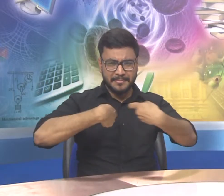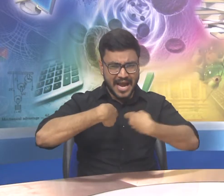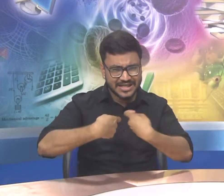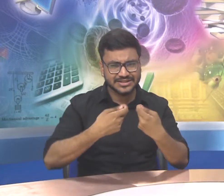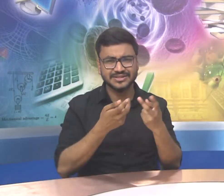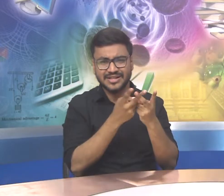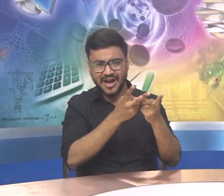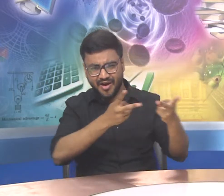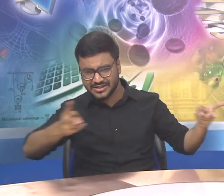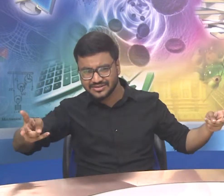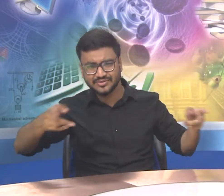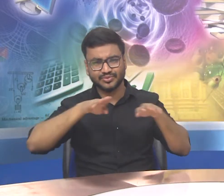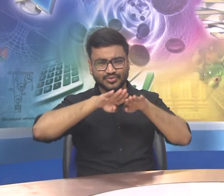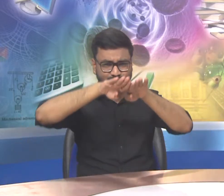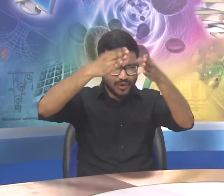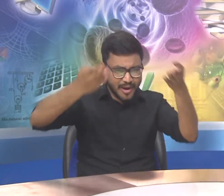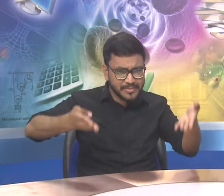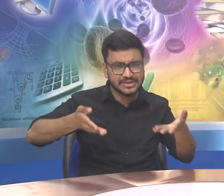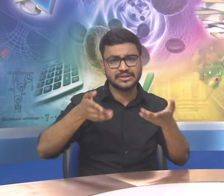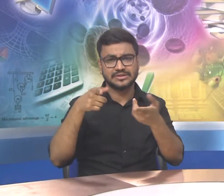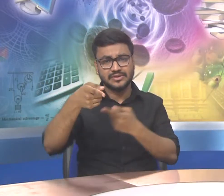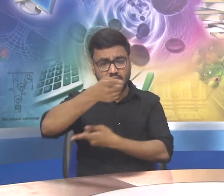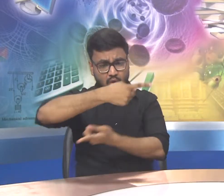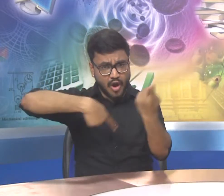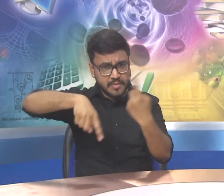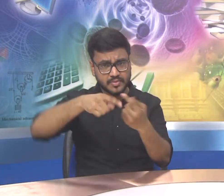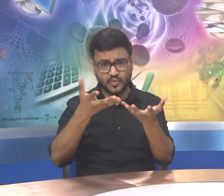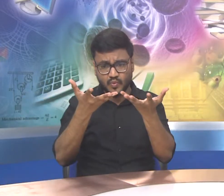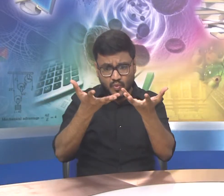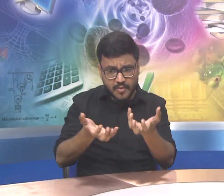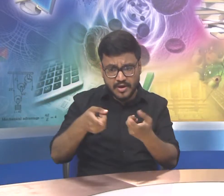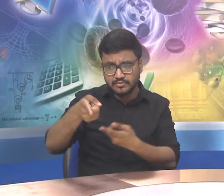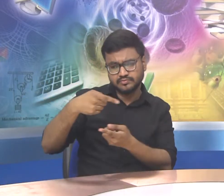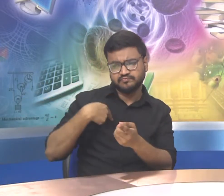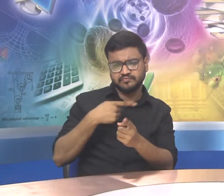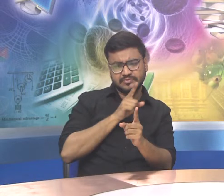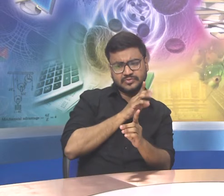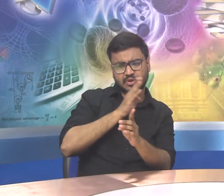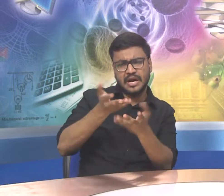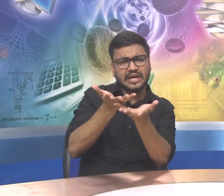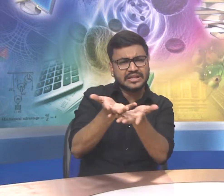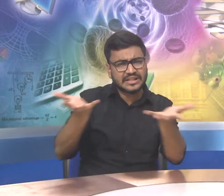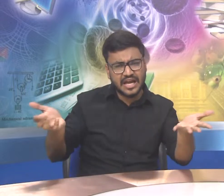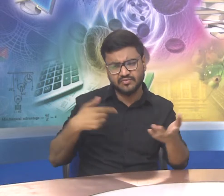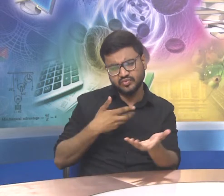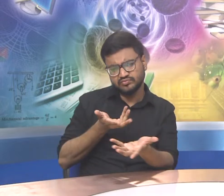A customer is a person who buys goods or services